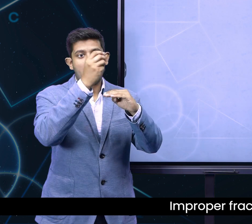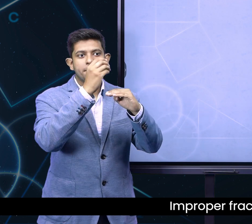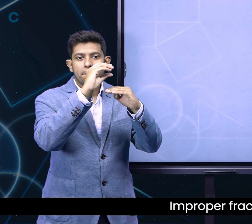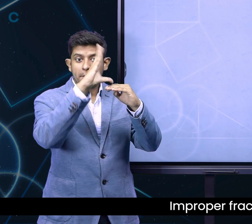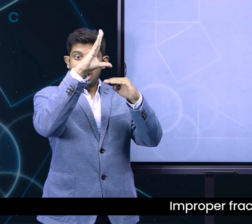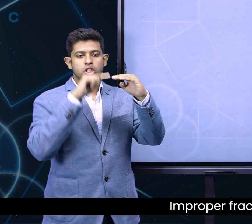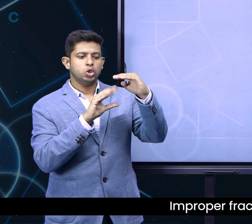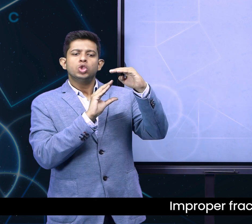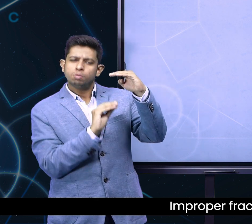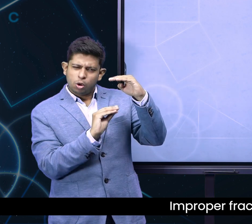improper fractions,